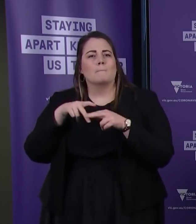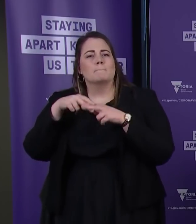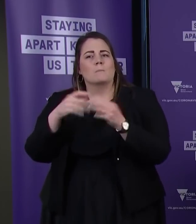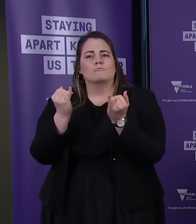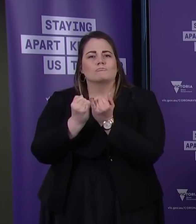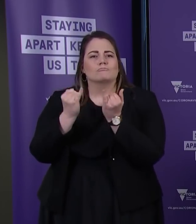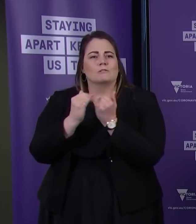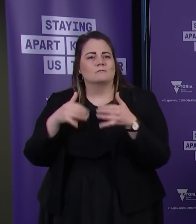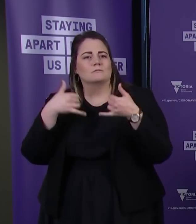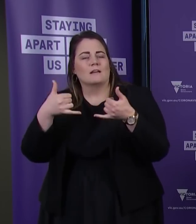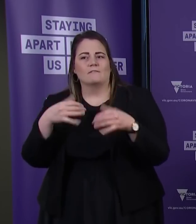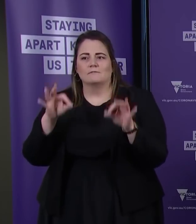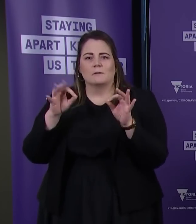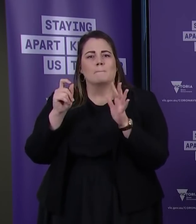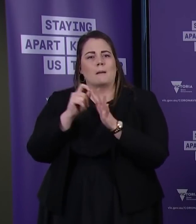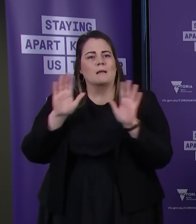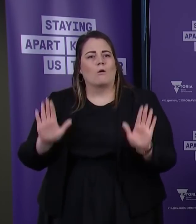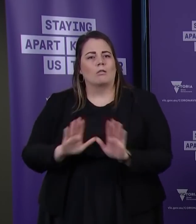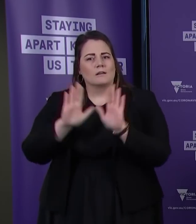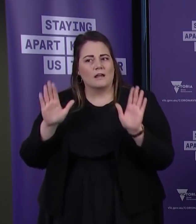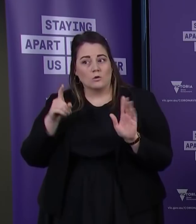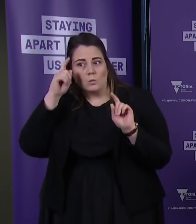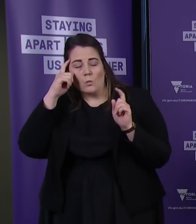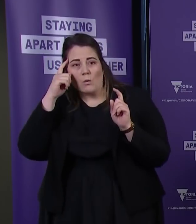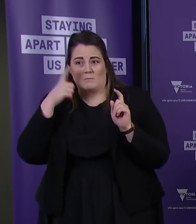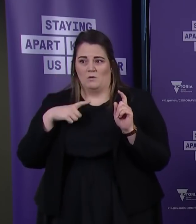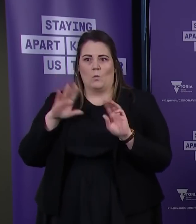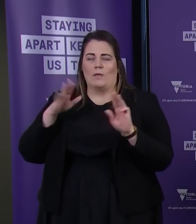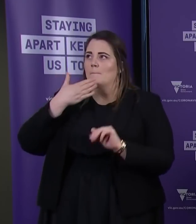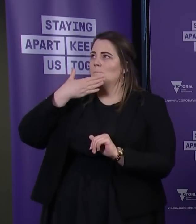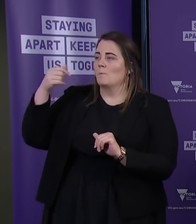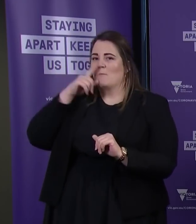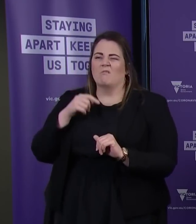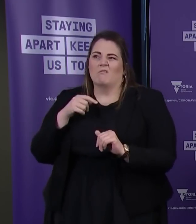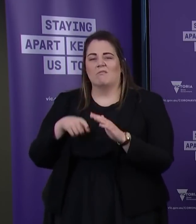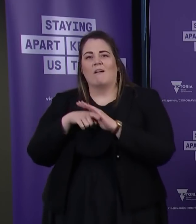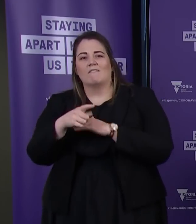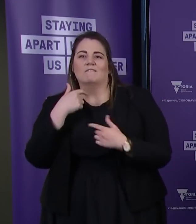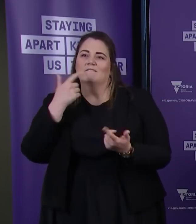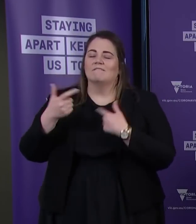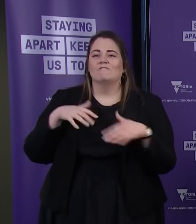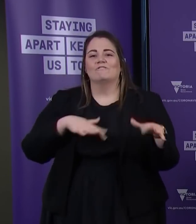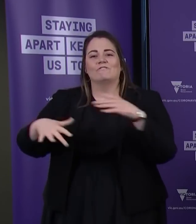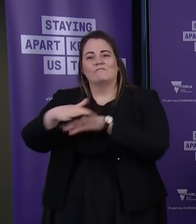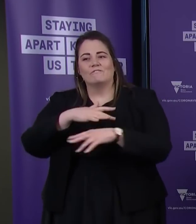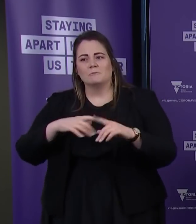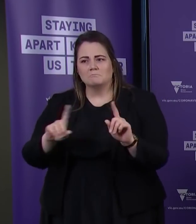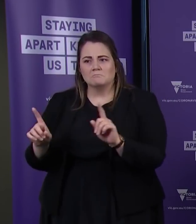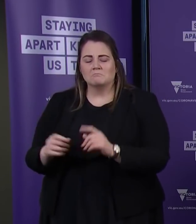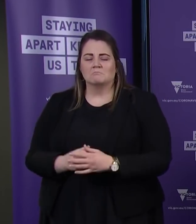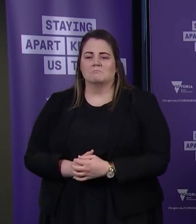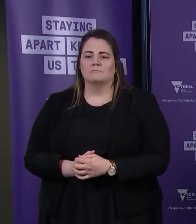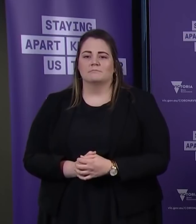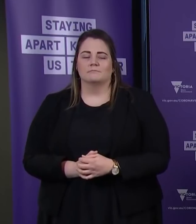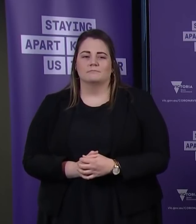we've been affected without lockdown. Are you concerned about crowd behaviours on those days? I think the great majority